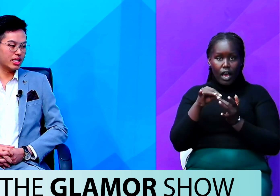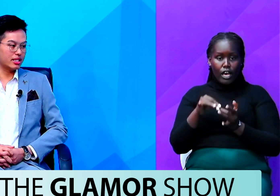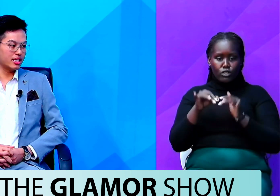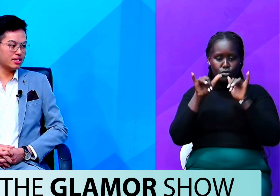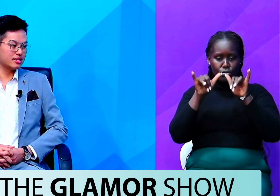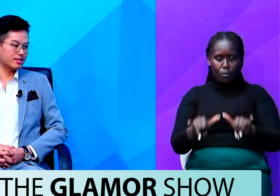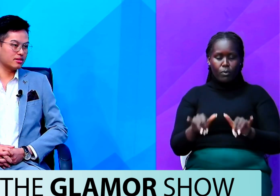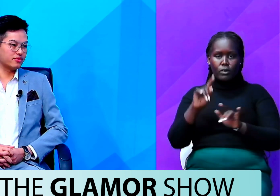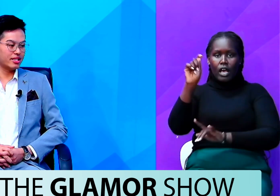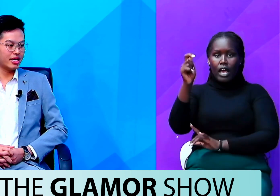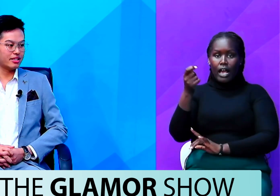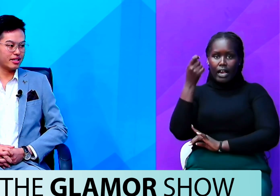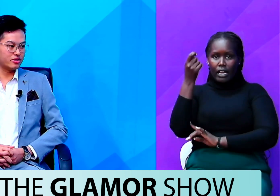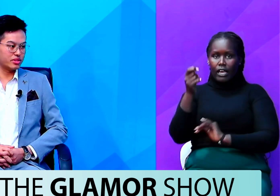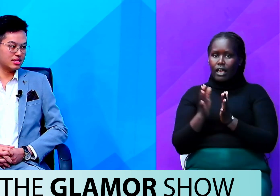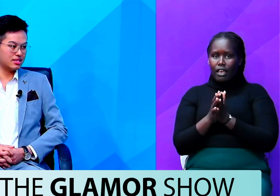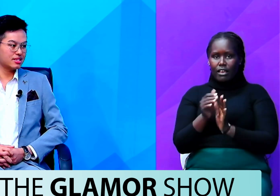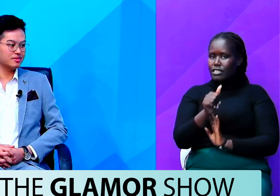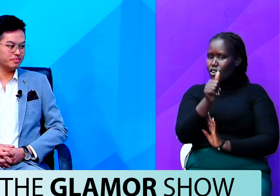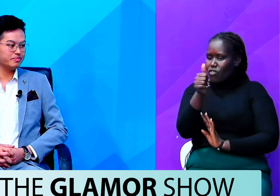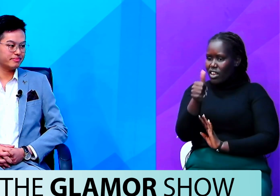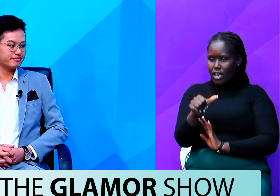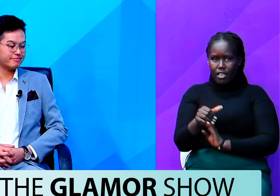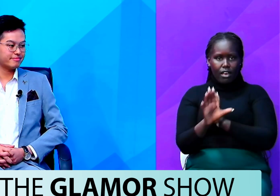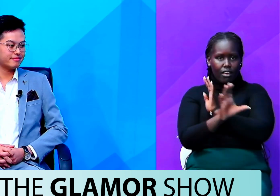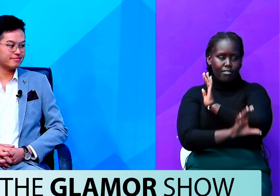in Kenya instead of any other countries.